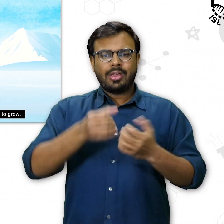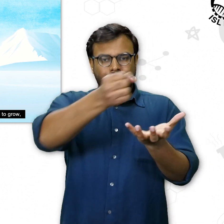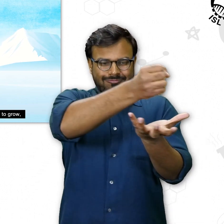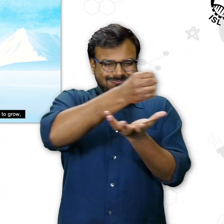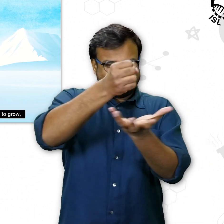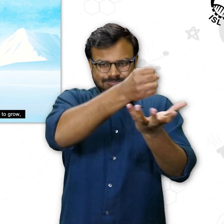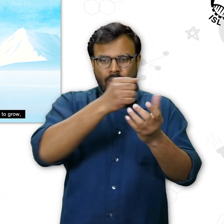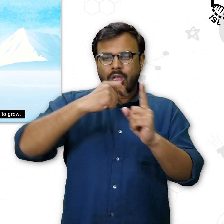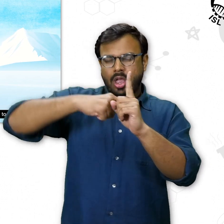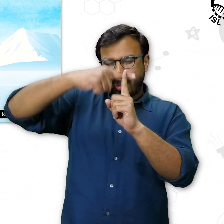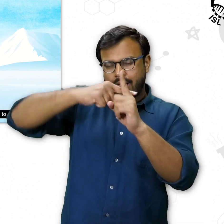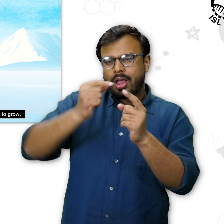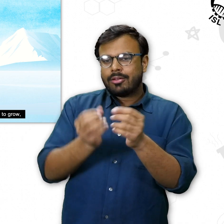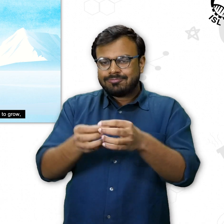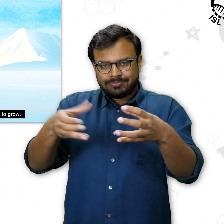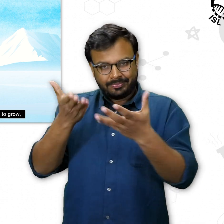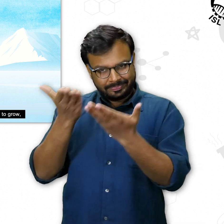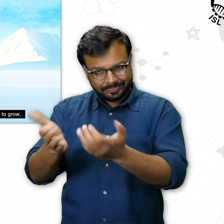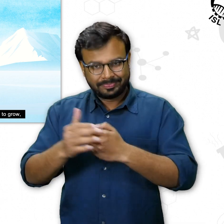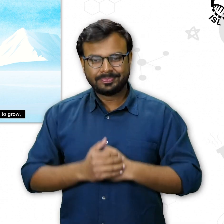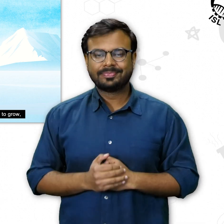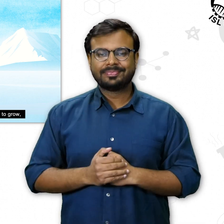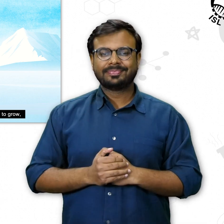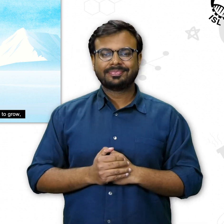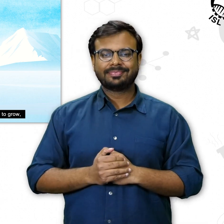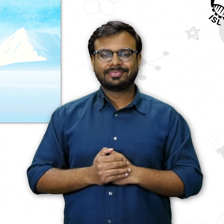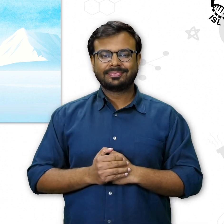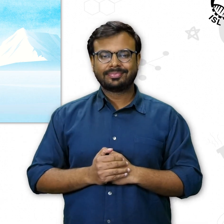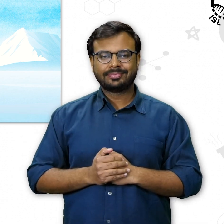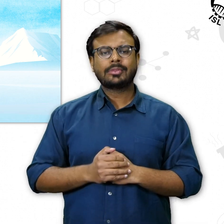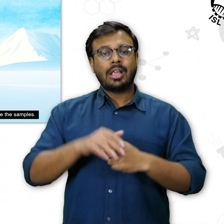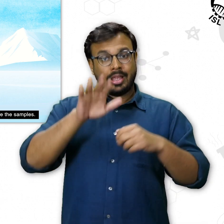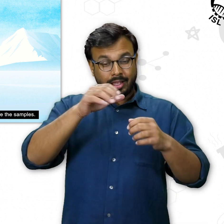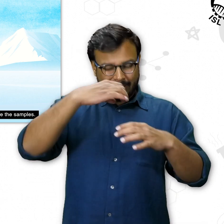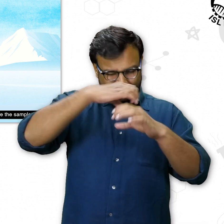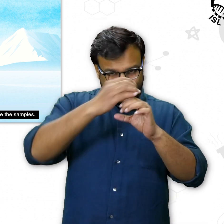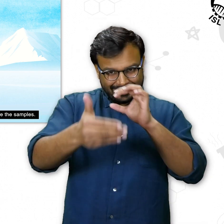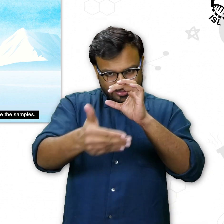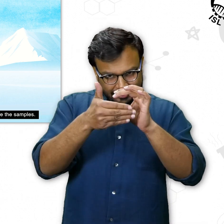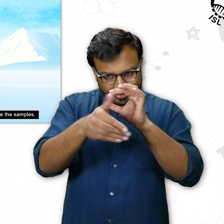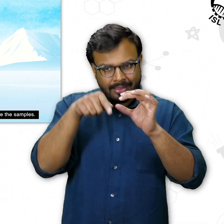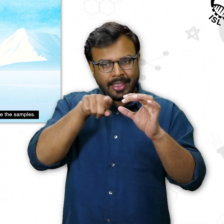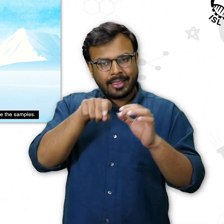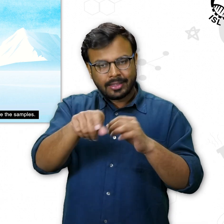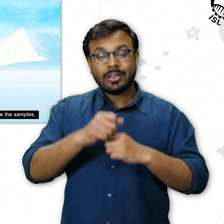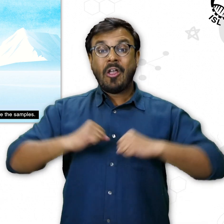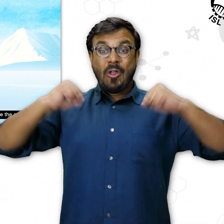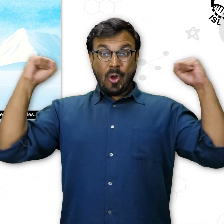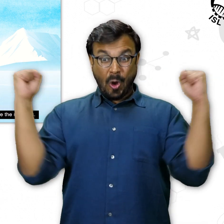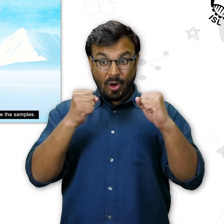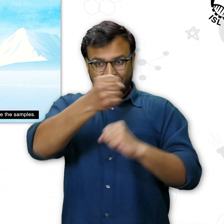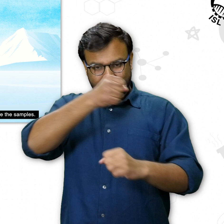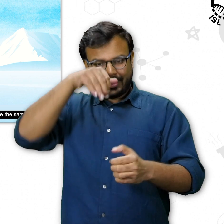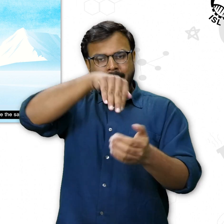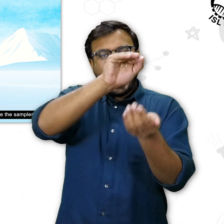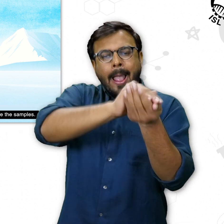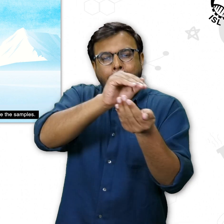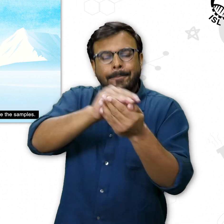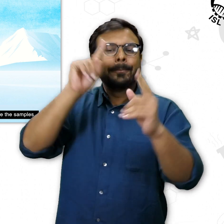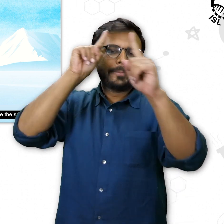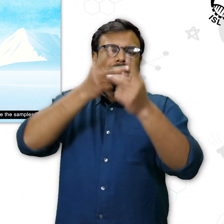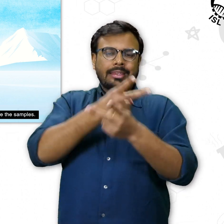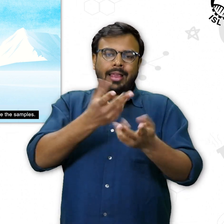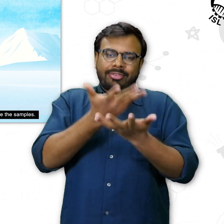an incubator to maintain an optimum temperature for microbes to grow, a simple microscope to look at the microbes,